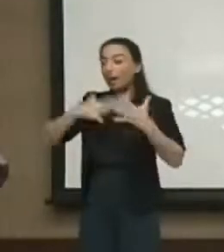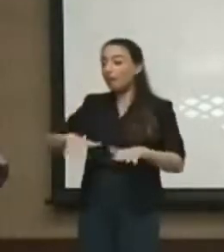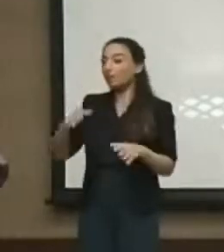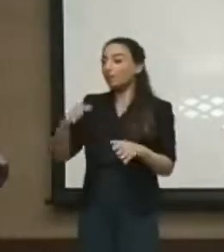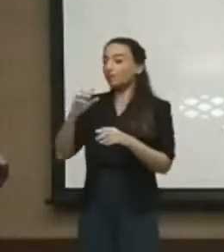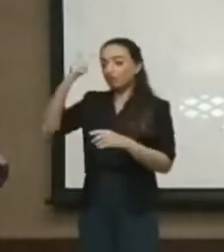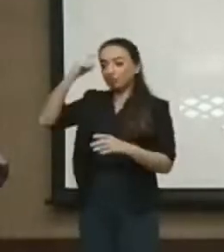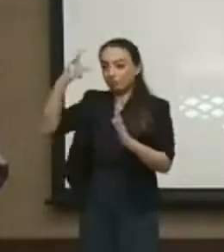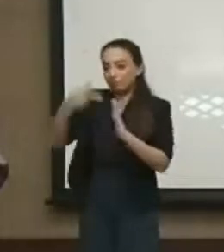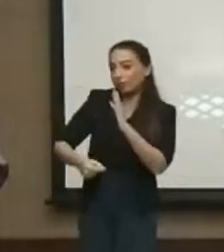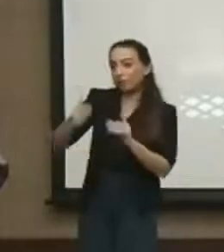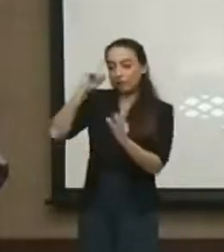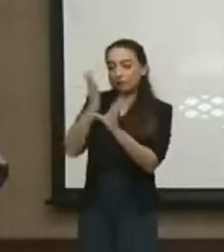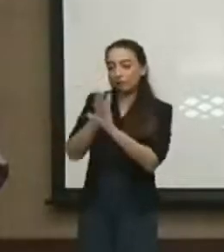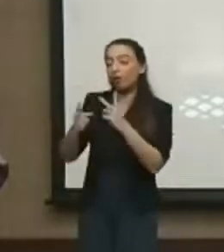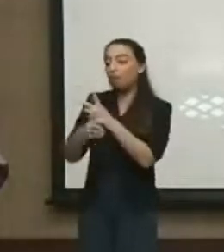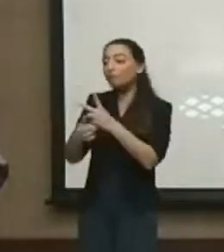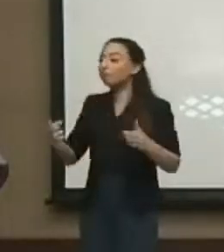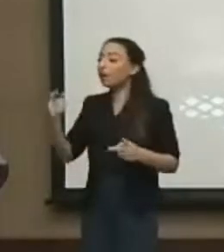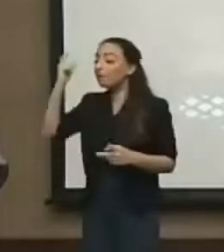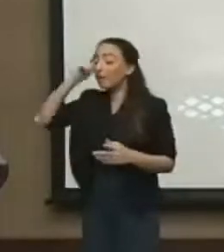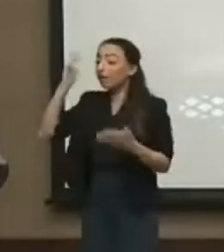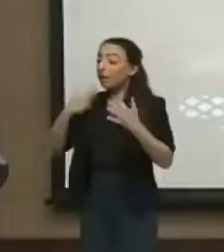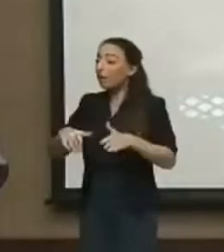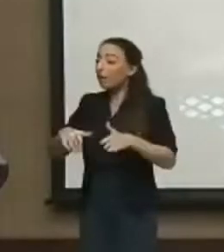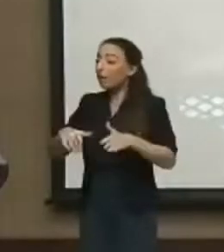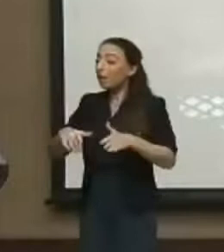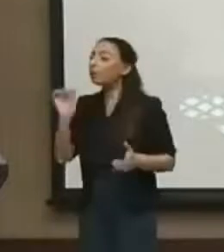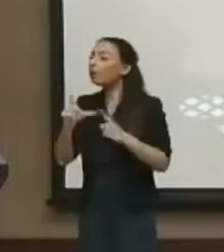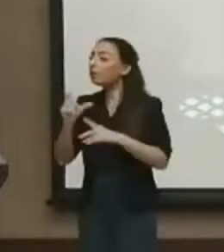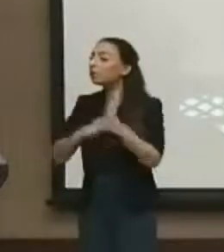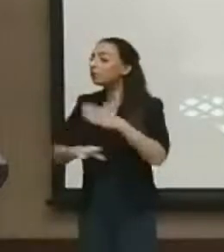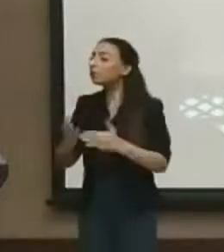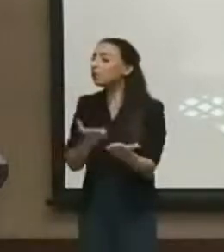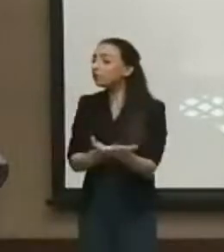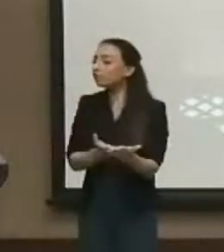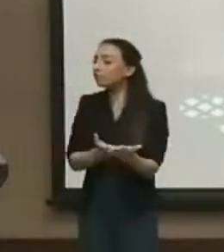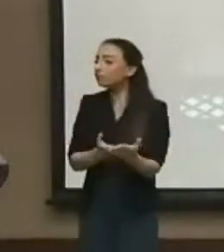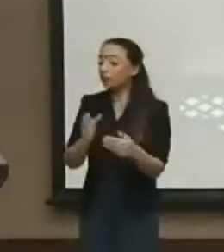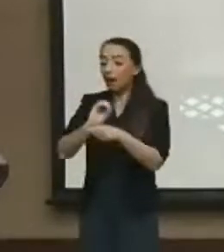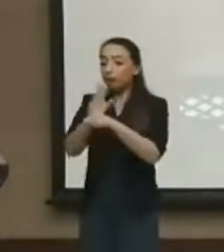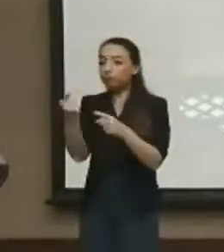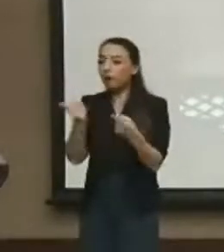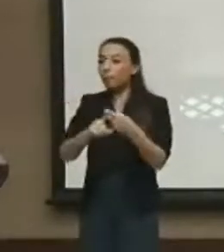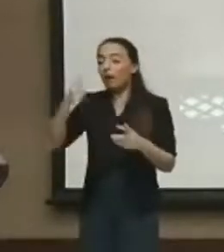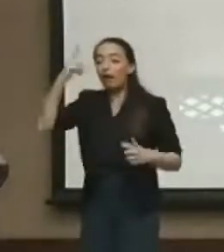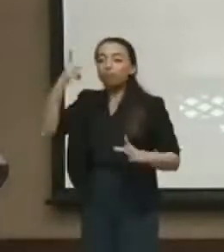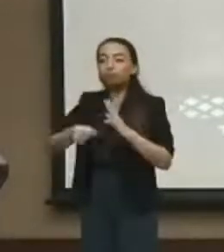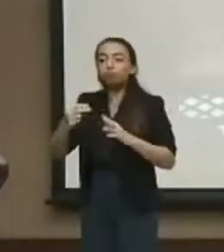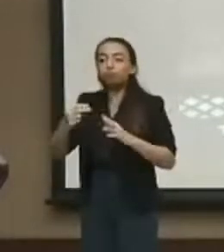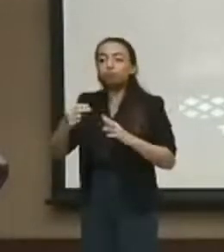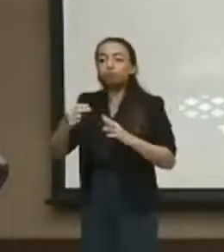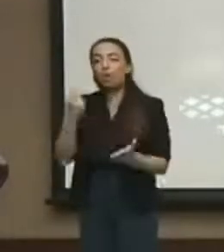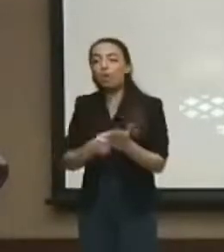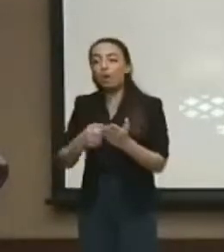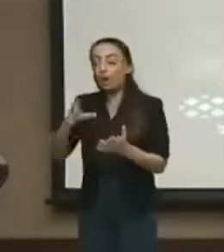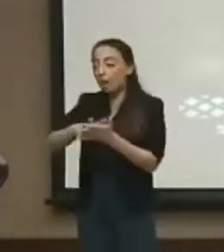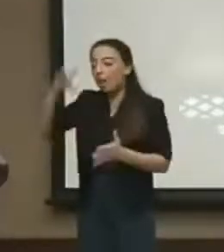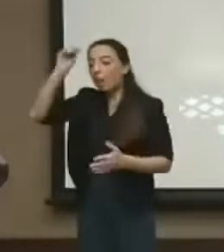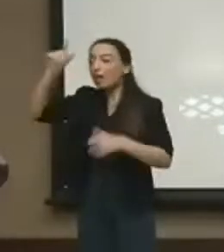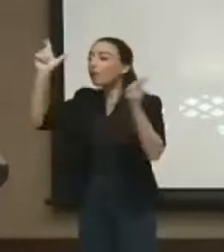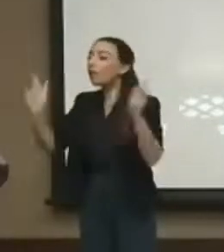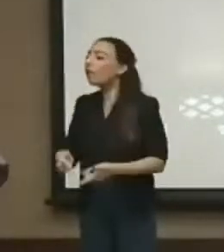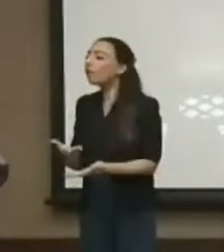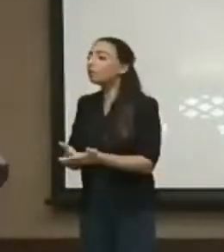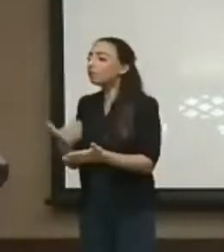that students, learners, they had a hard time learning loss, especially